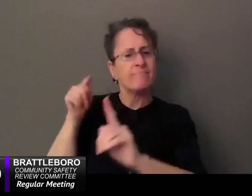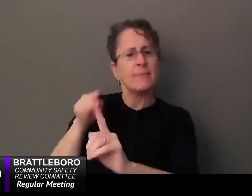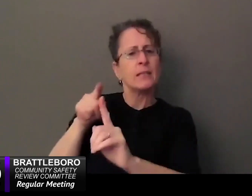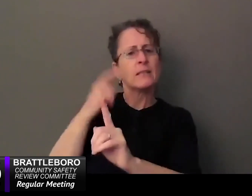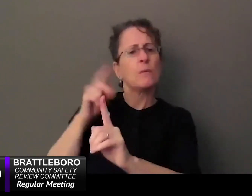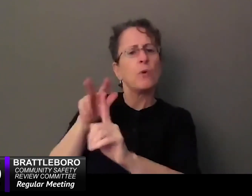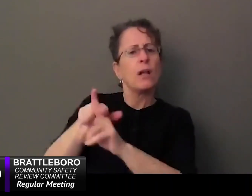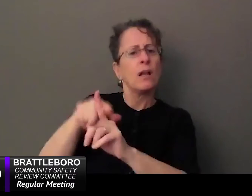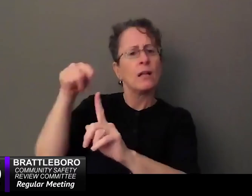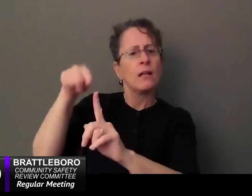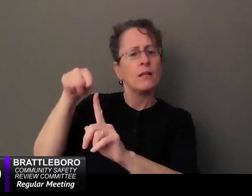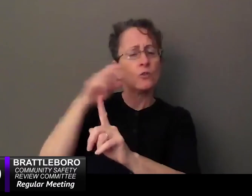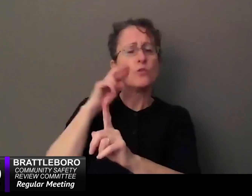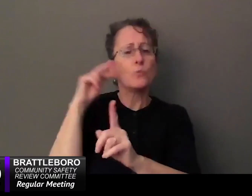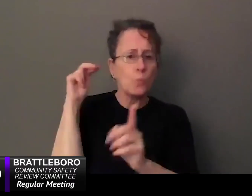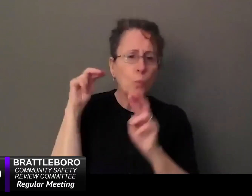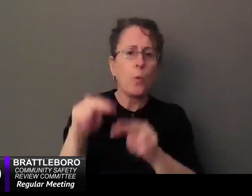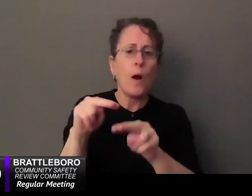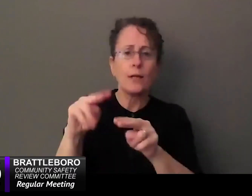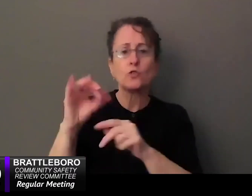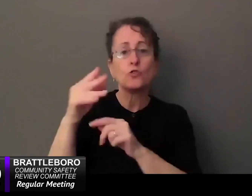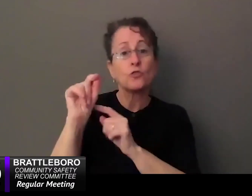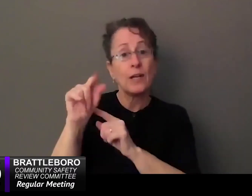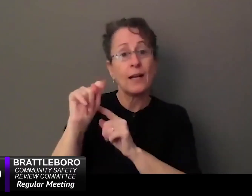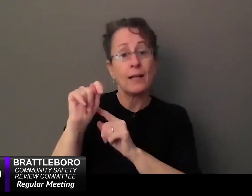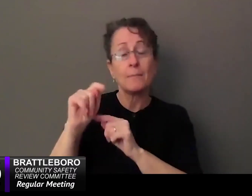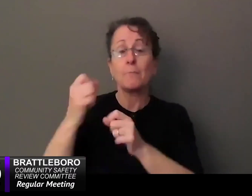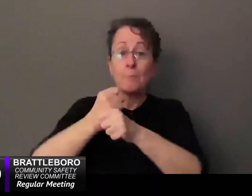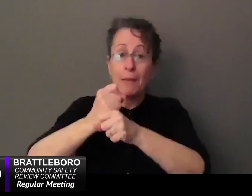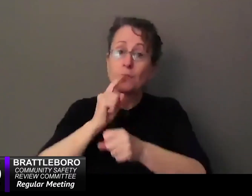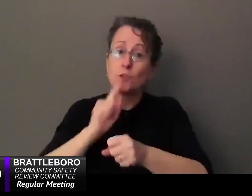it. Might be an idea.